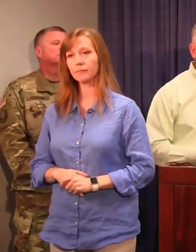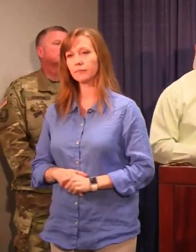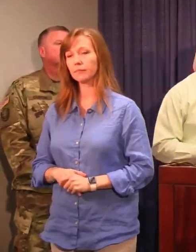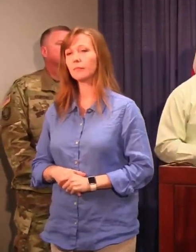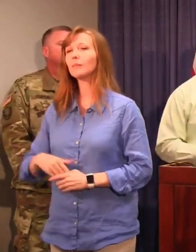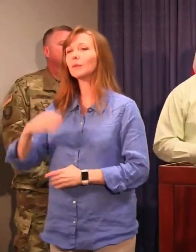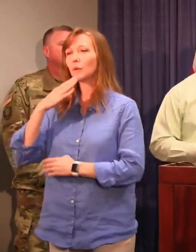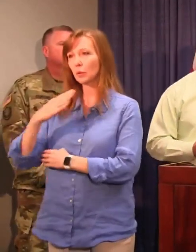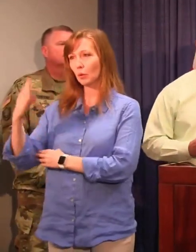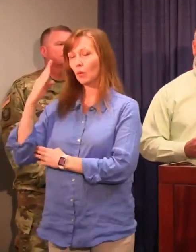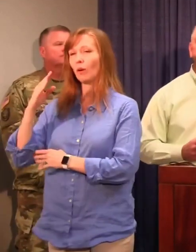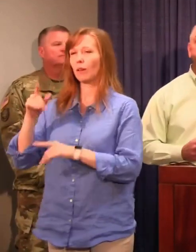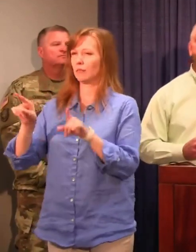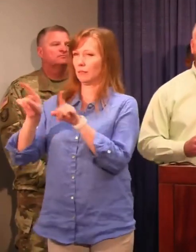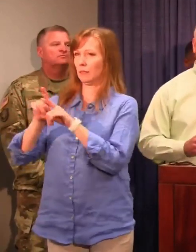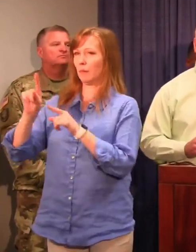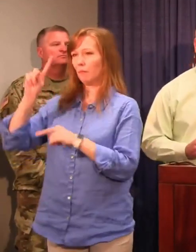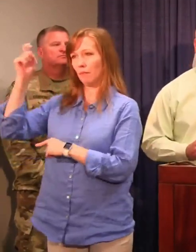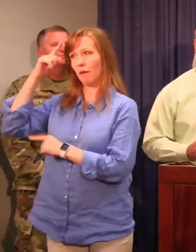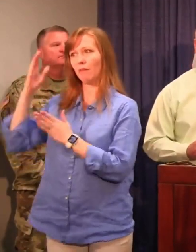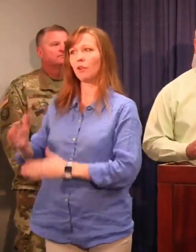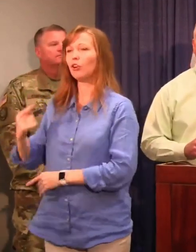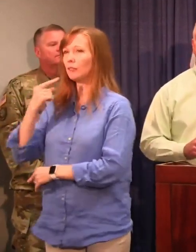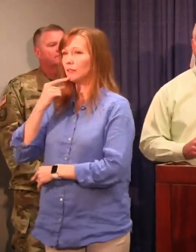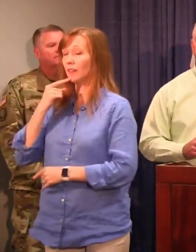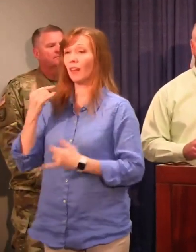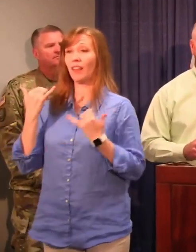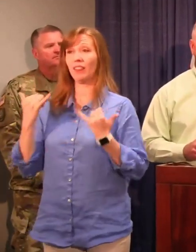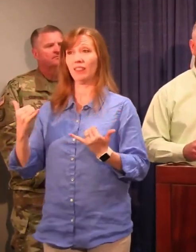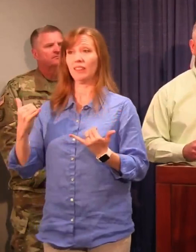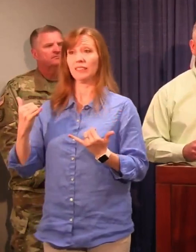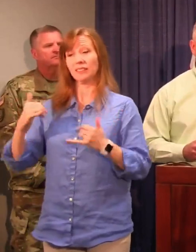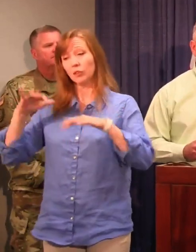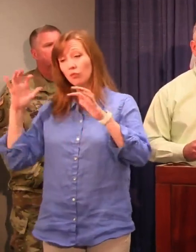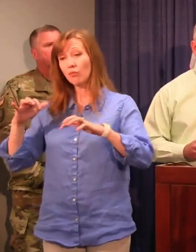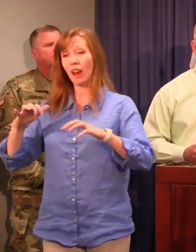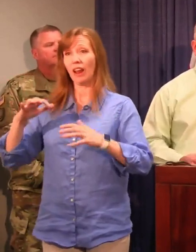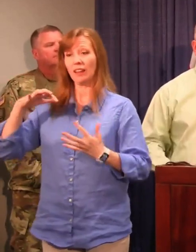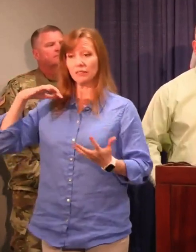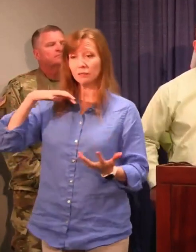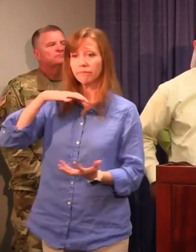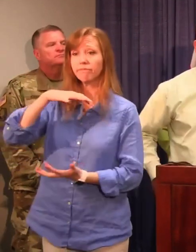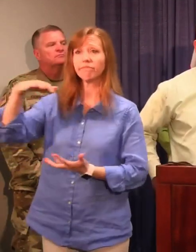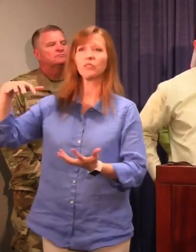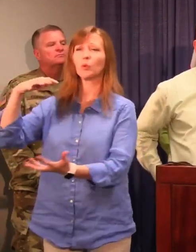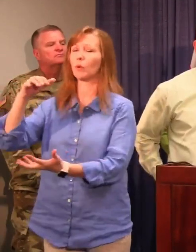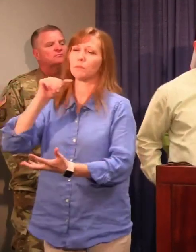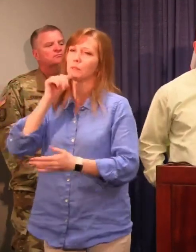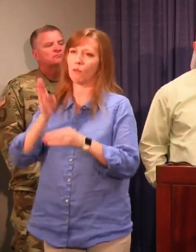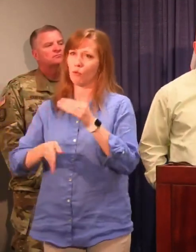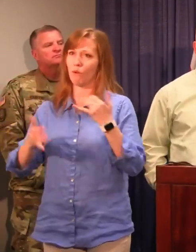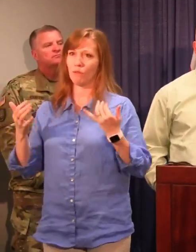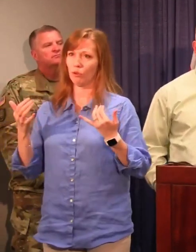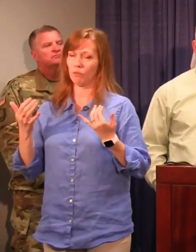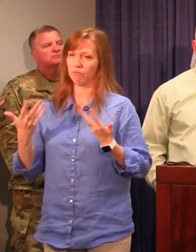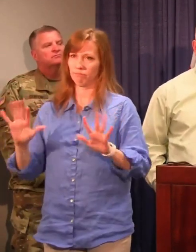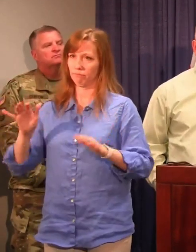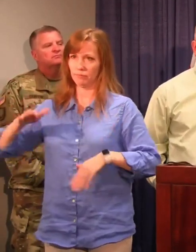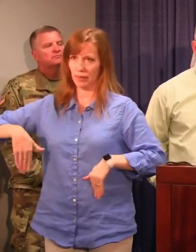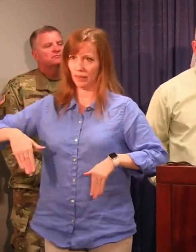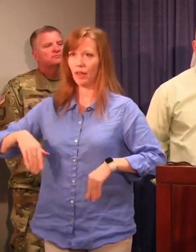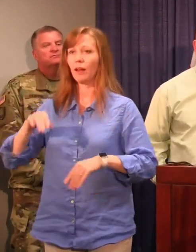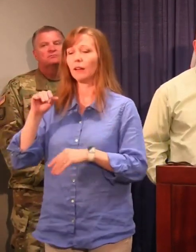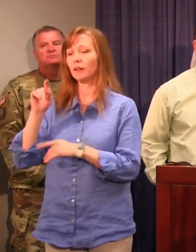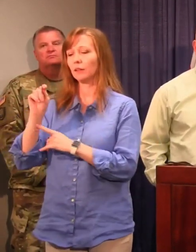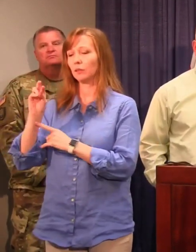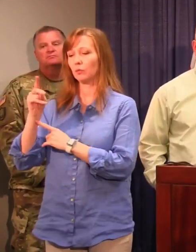Good morning. As the governor said, we're still not out of this. Heavy rainfall is expected across Louisiana, especially the northern part, as Tropical Storm